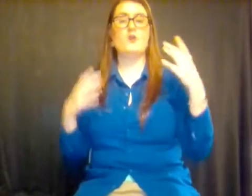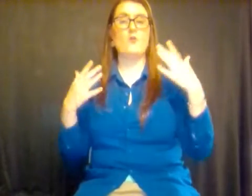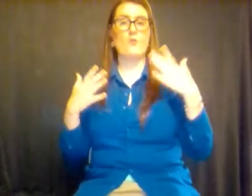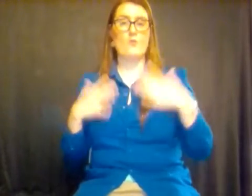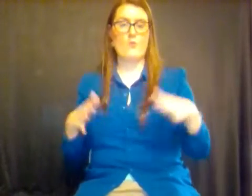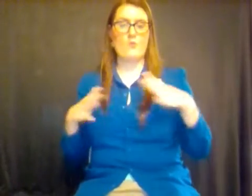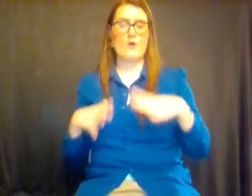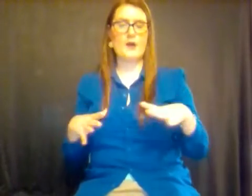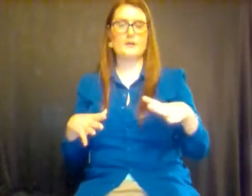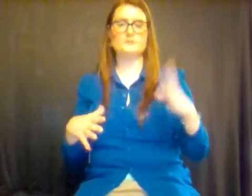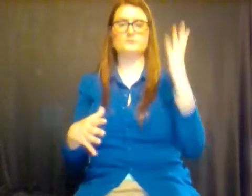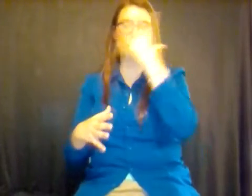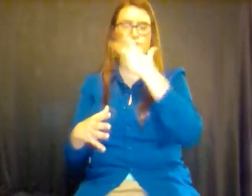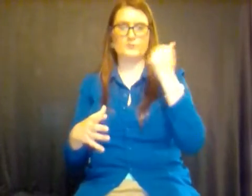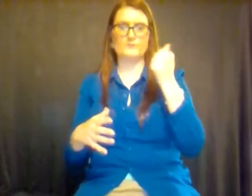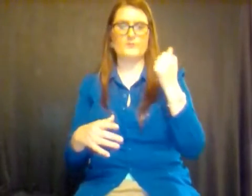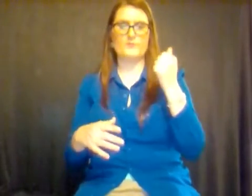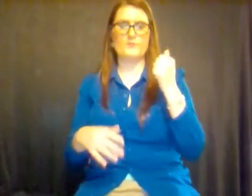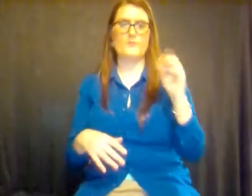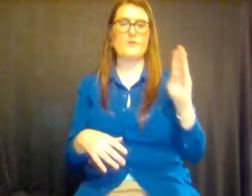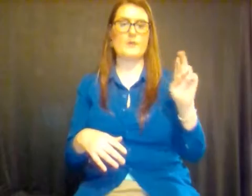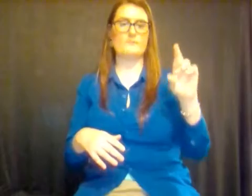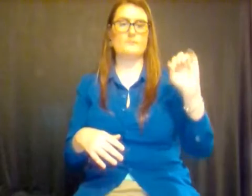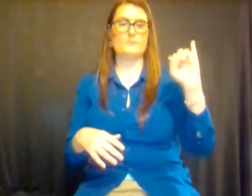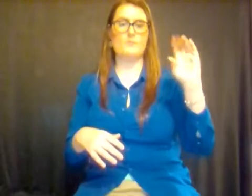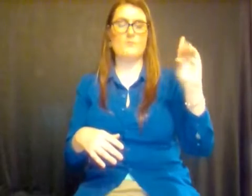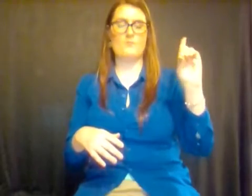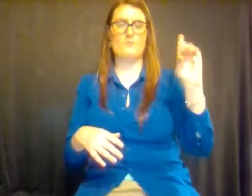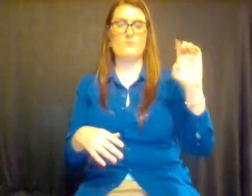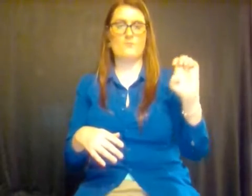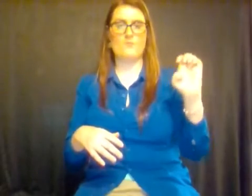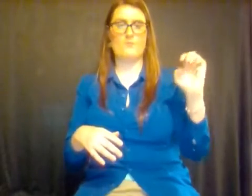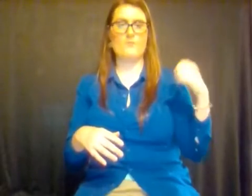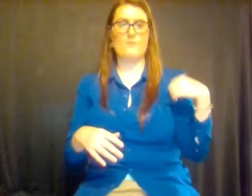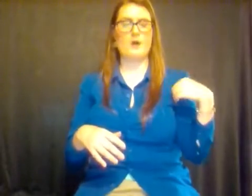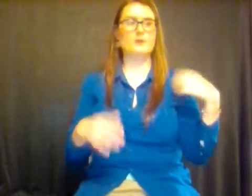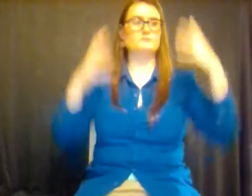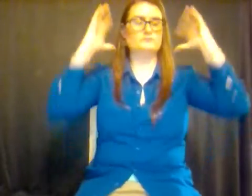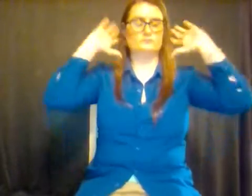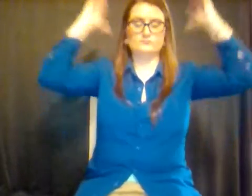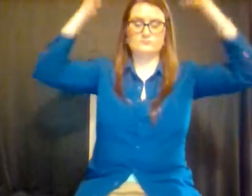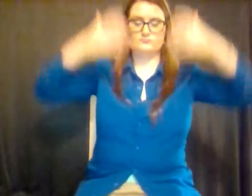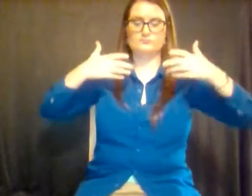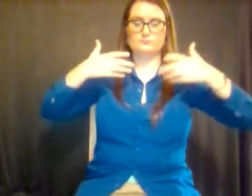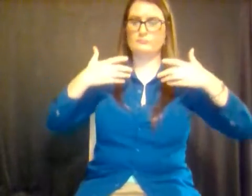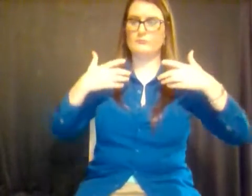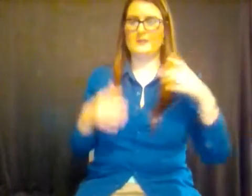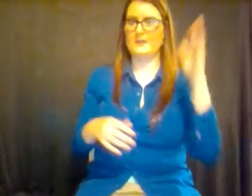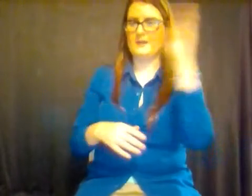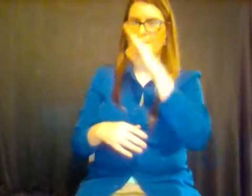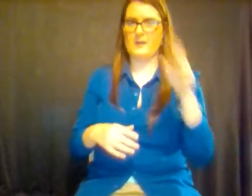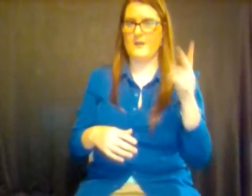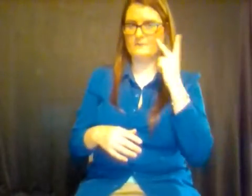he'd ever been before. At last, Rachel was his. But when he opened his eyes to look at his